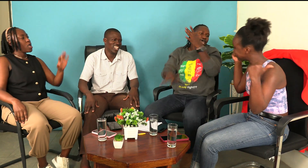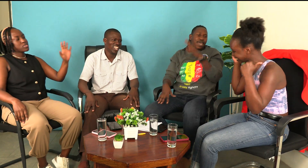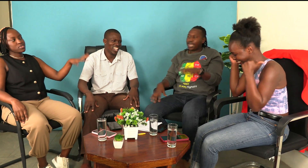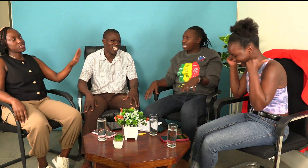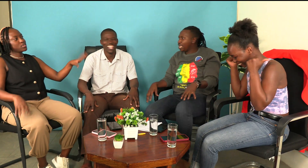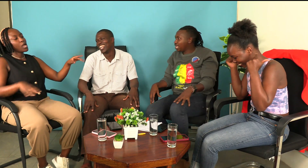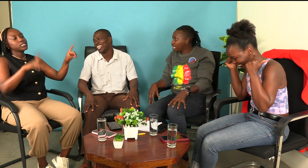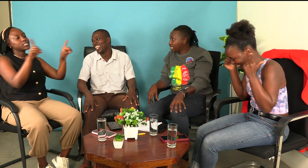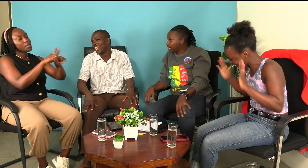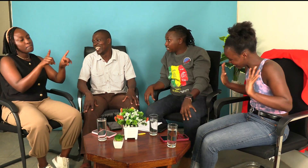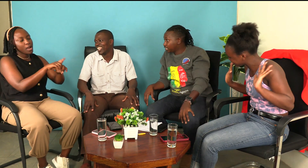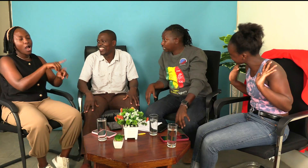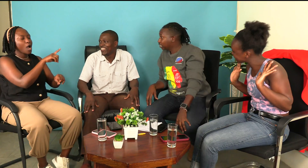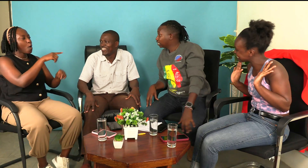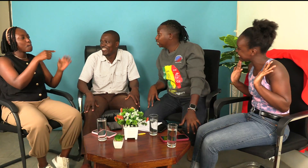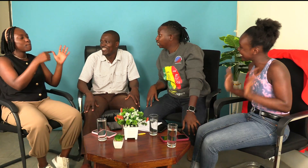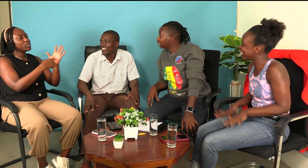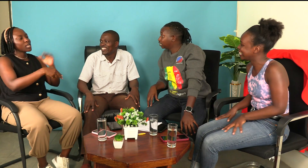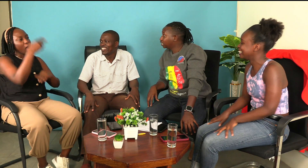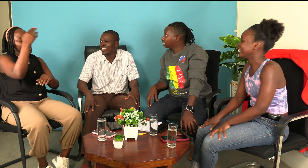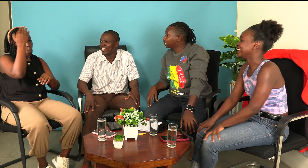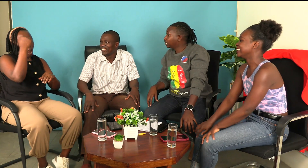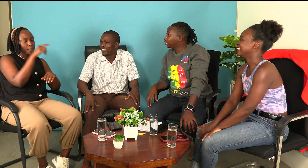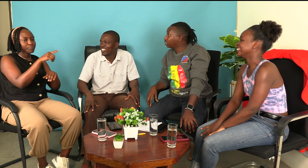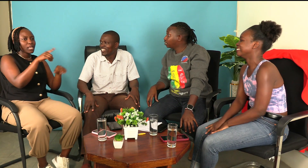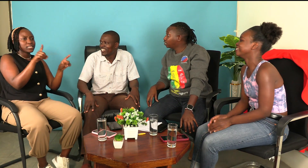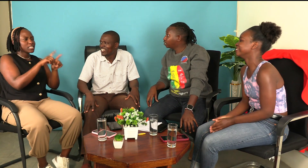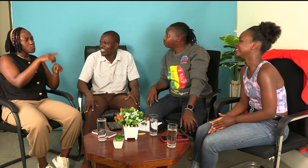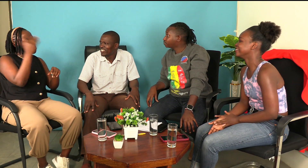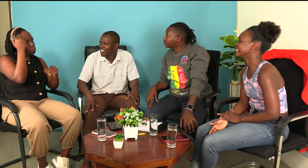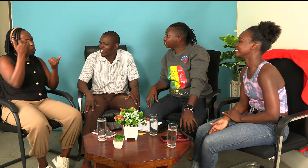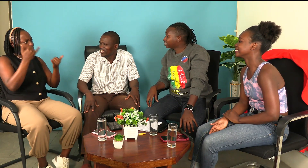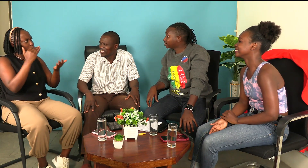told me. Yeah. You find that the news will spread. This is a very important point